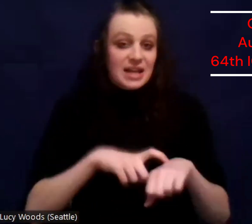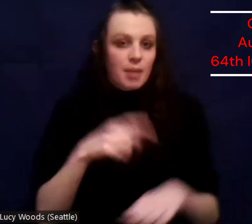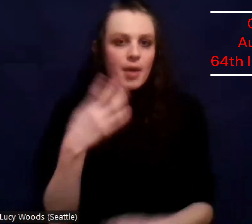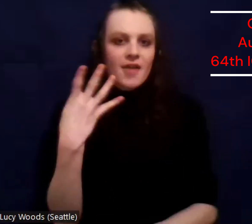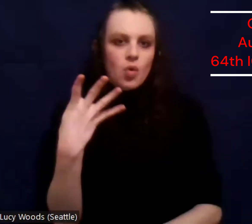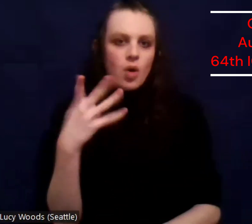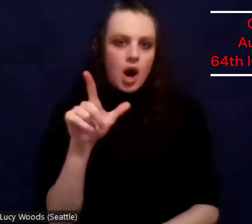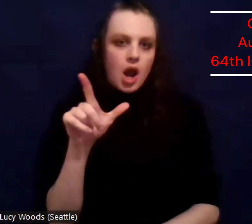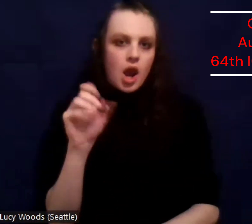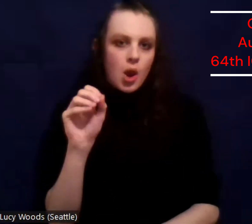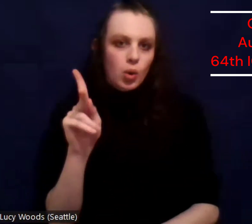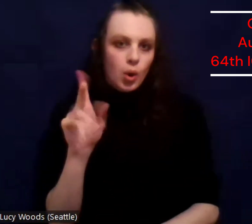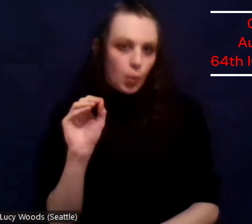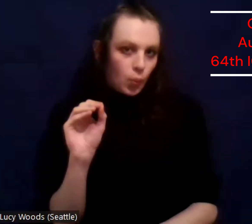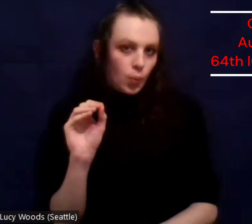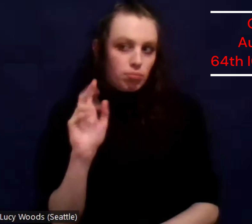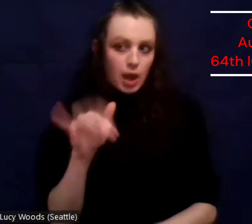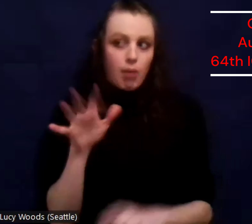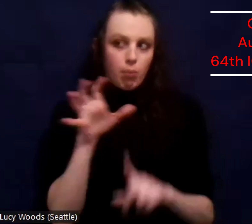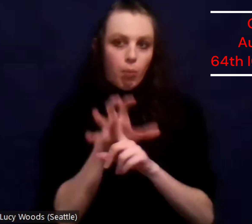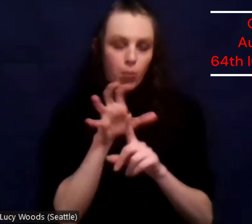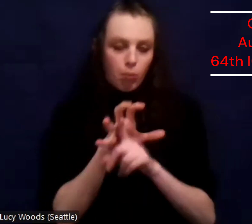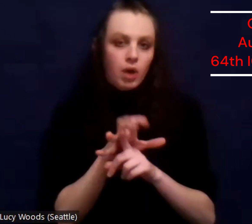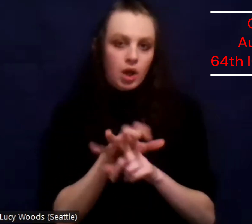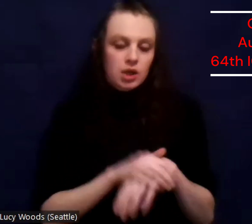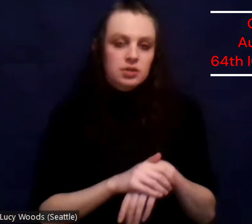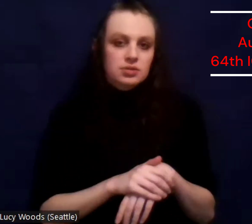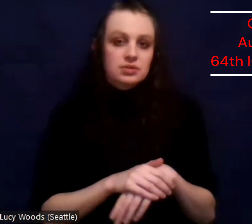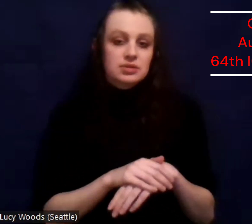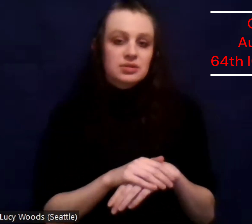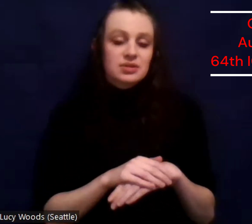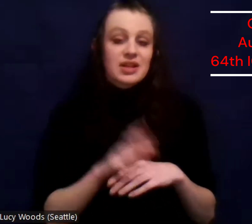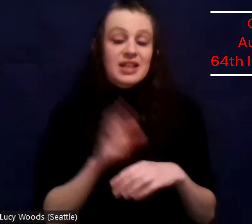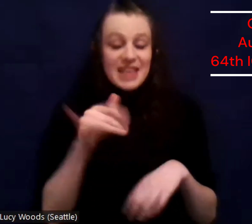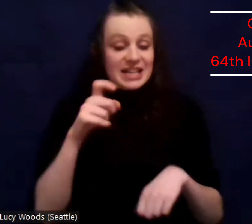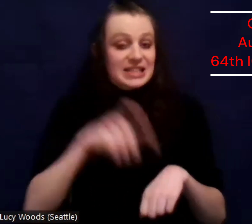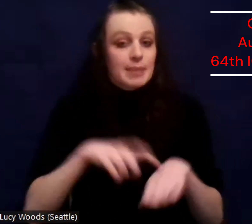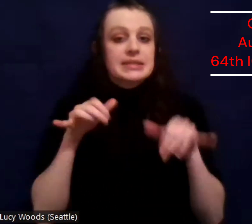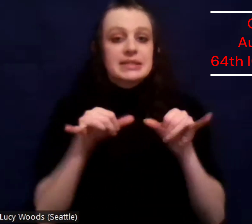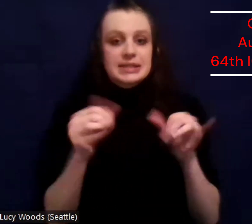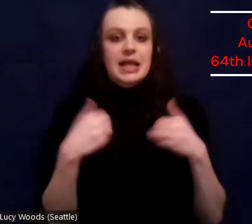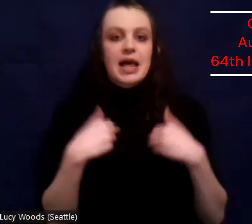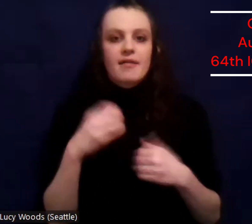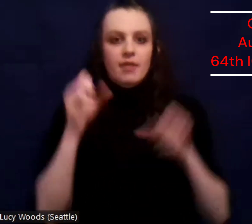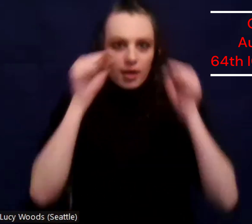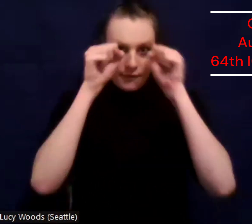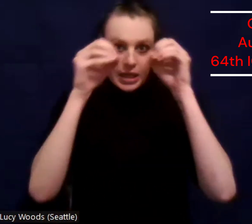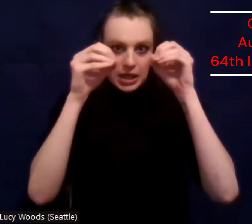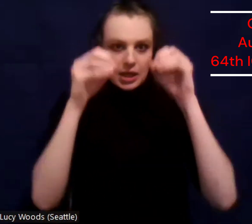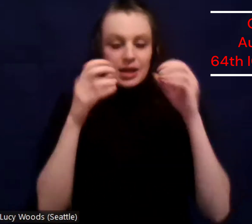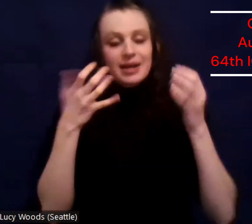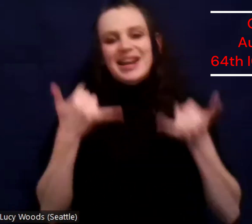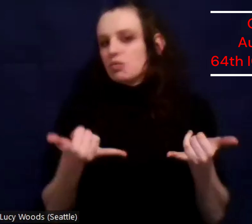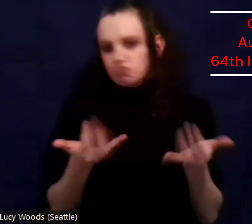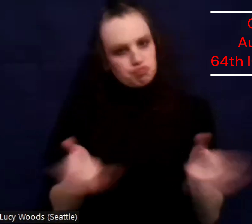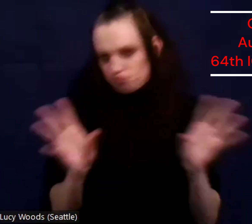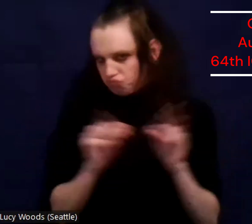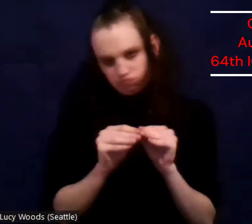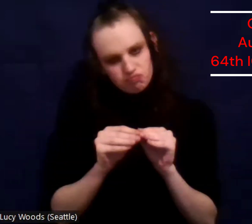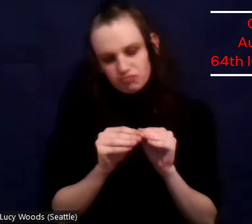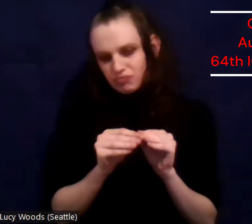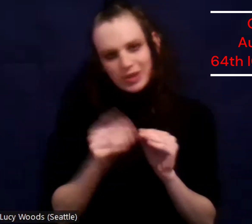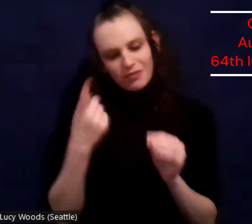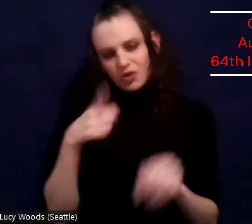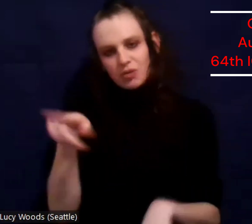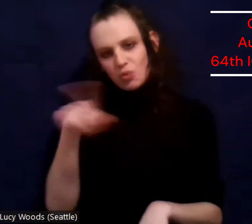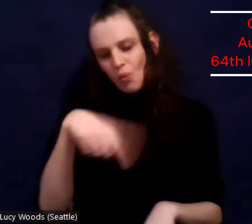big thing. Four Locos still had caffeine in them back then. I don't think they do anymore for all you newly